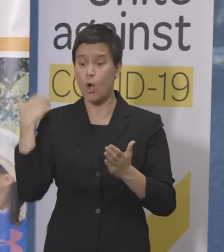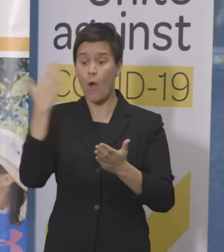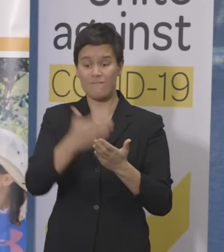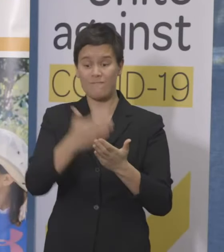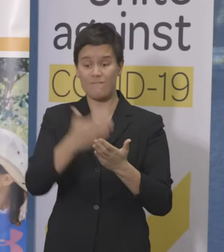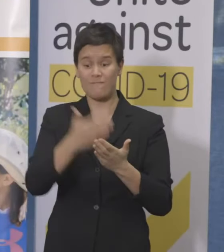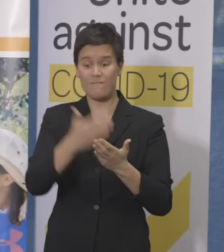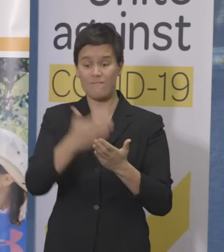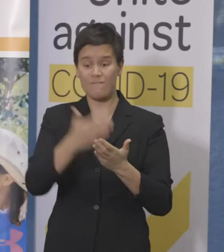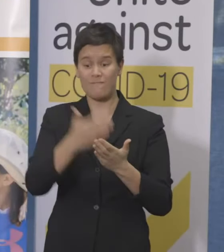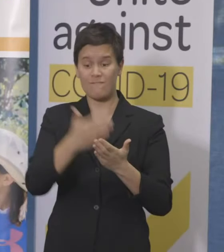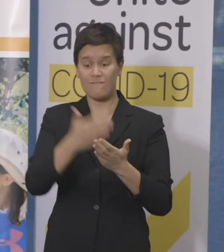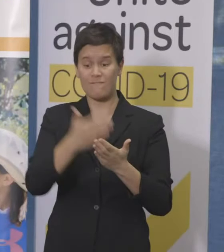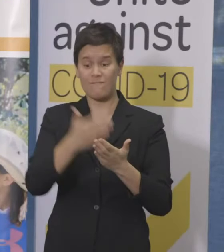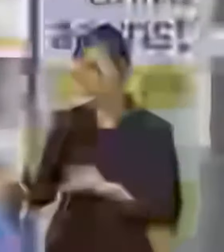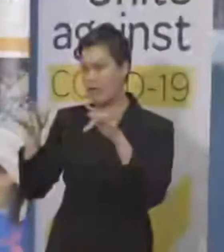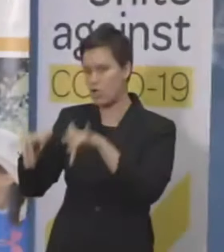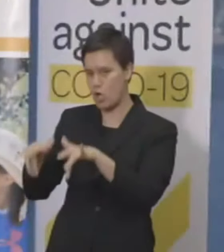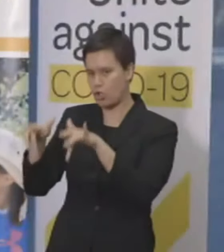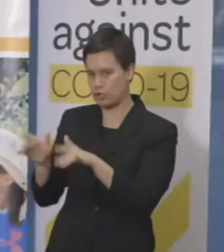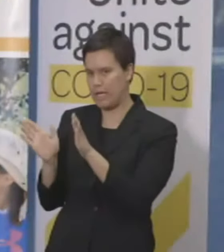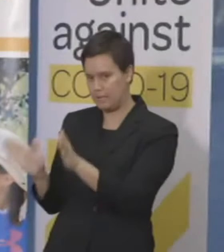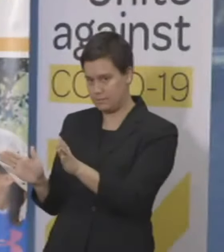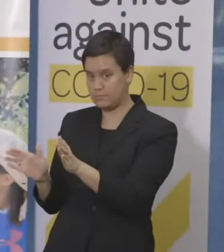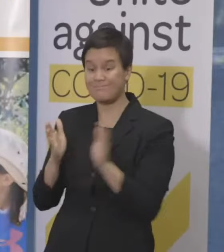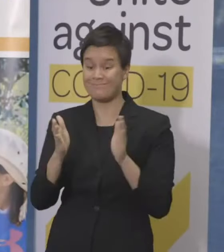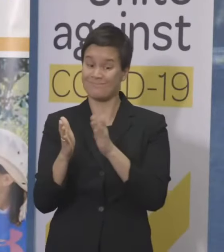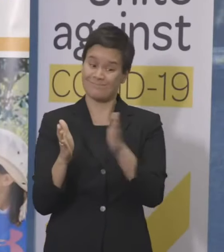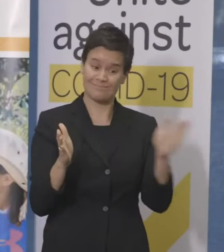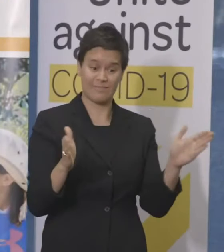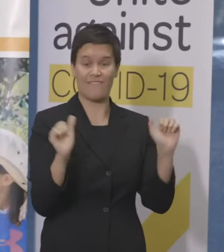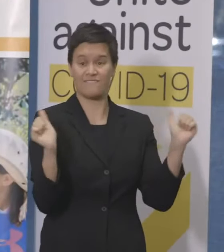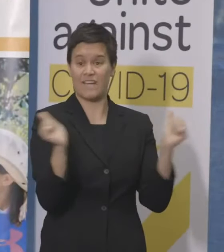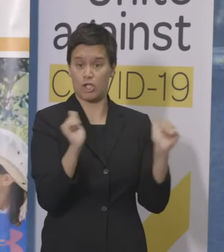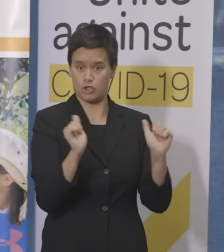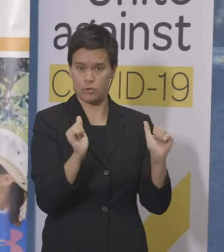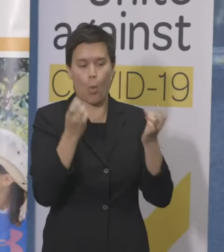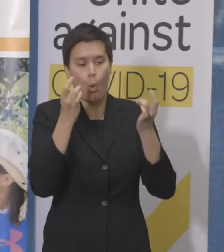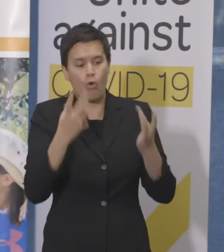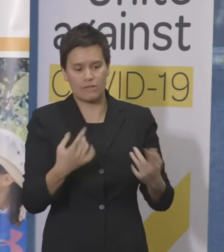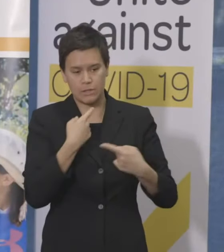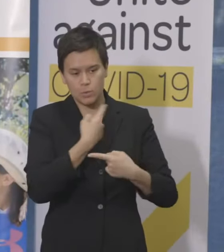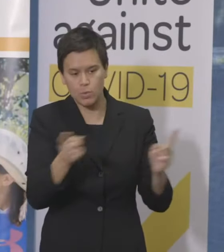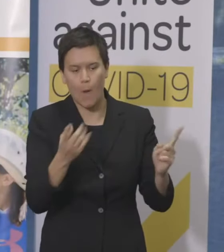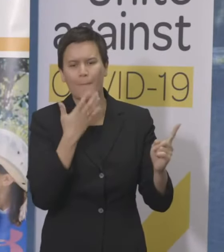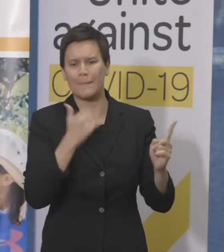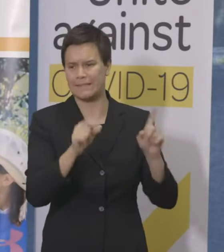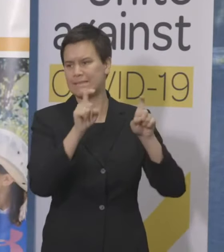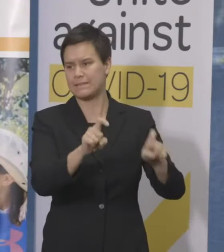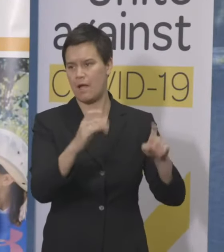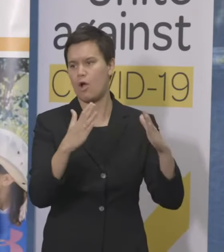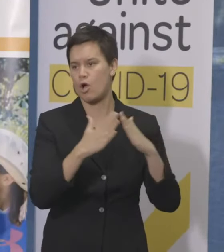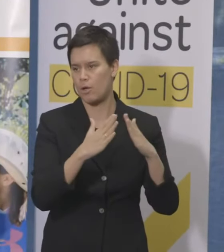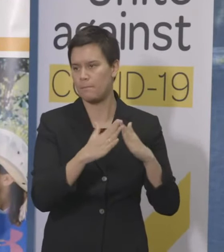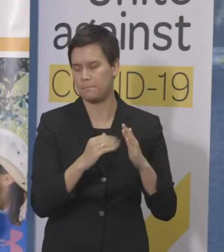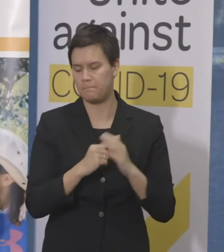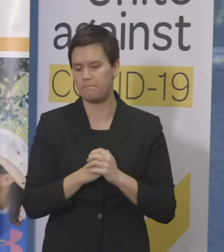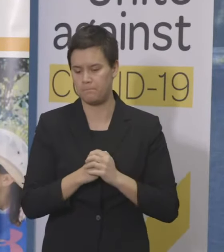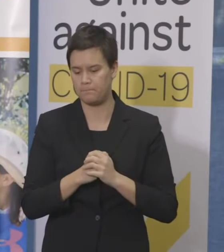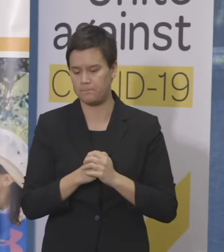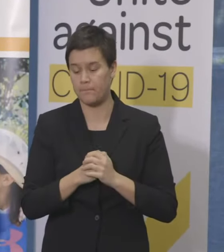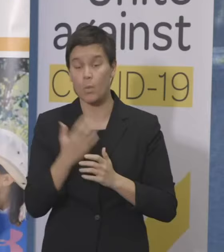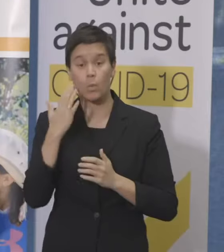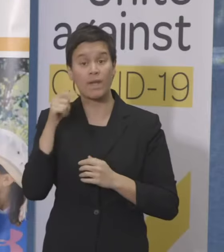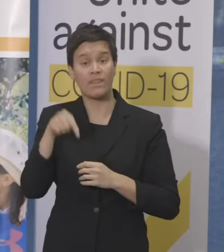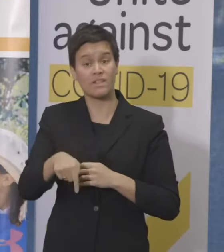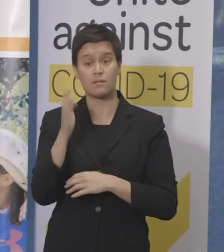self-isolating. We are in the process of contacting the rest. And as you will know, immediately after this